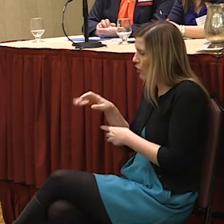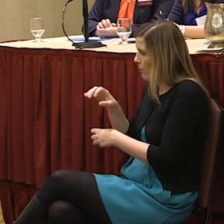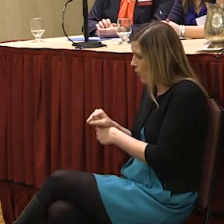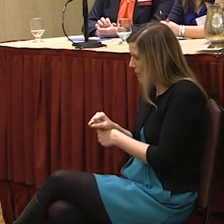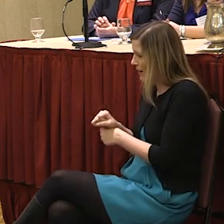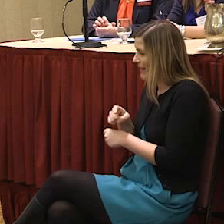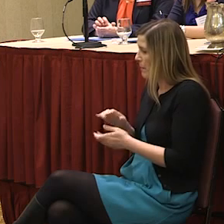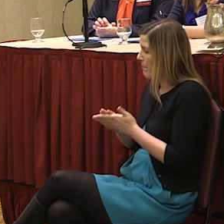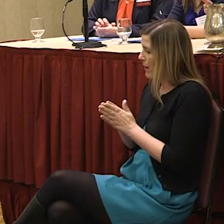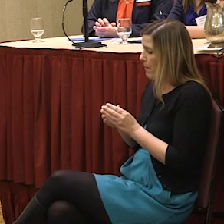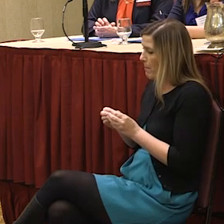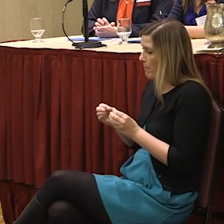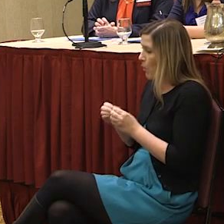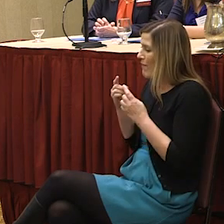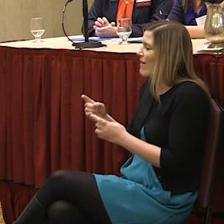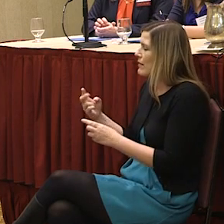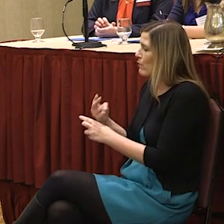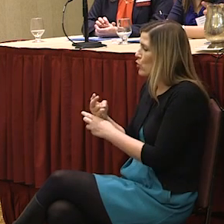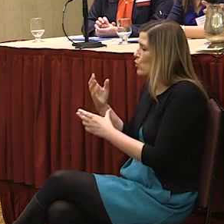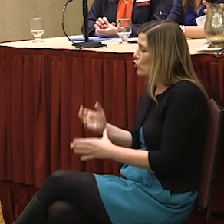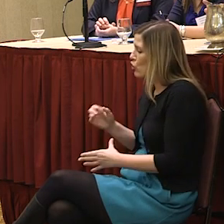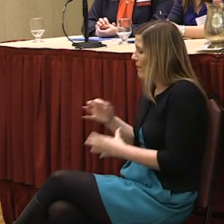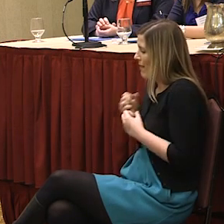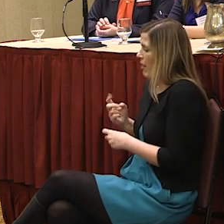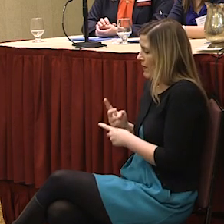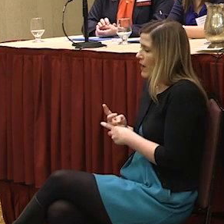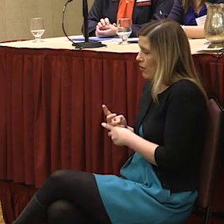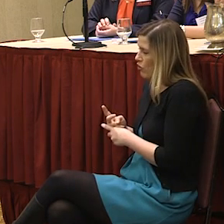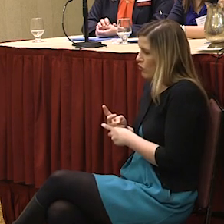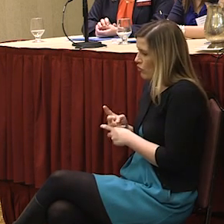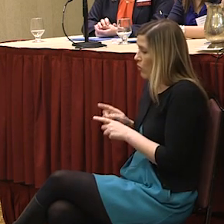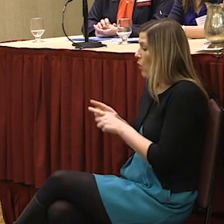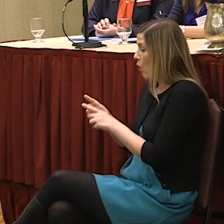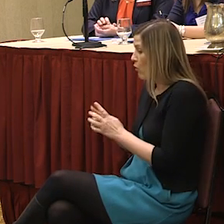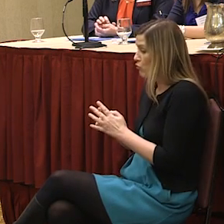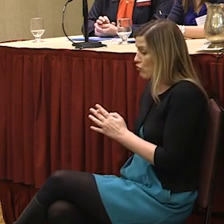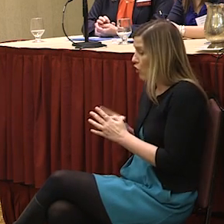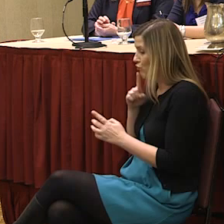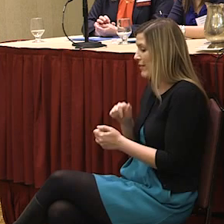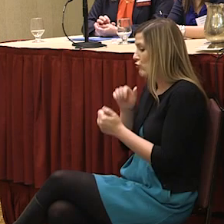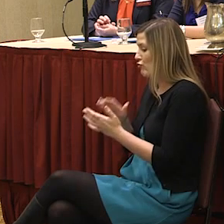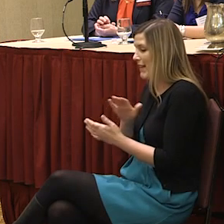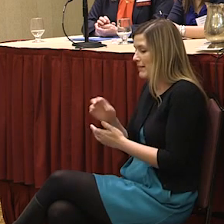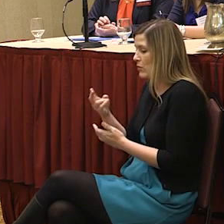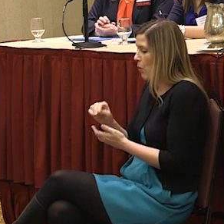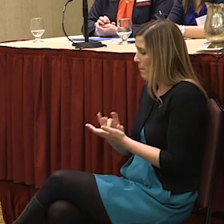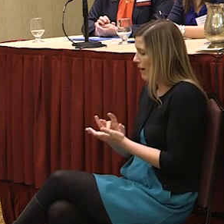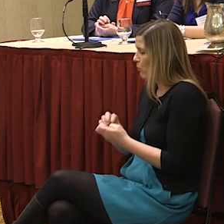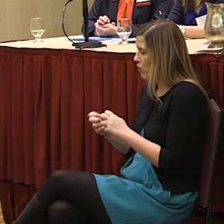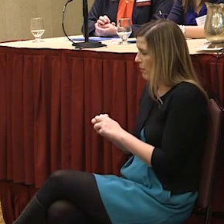he's become a more effective user of health care, as well as starting to really address some of his own medical